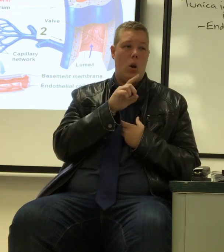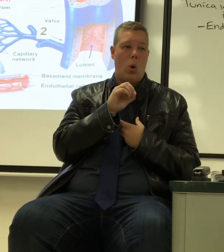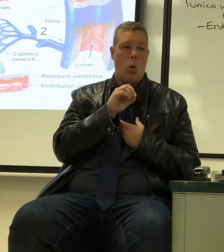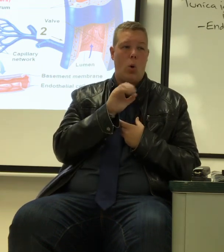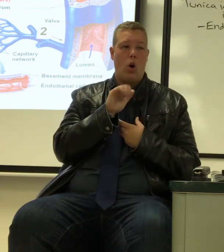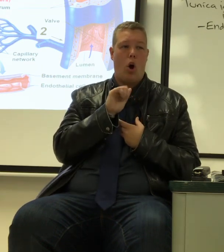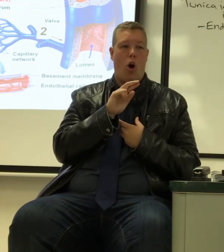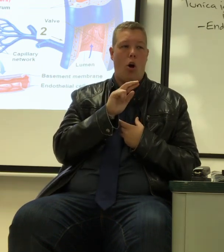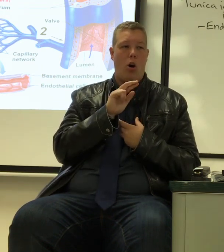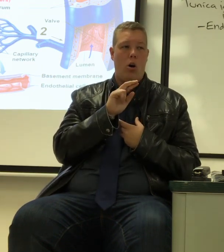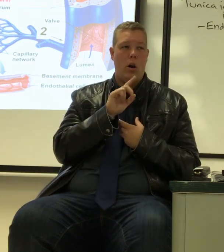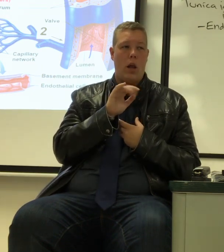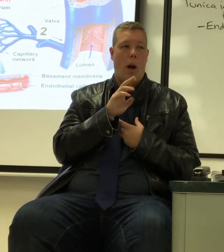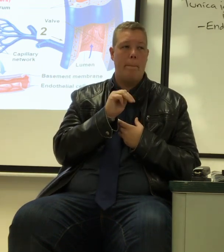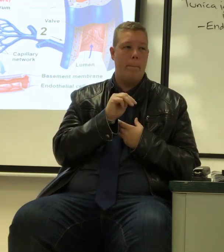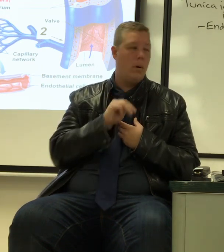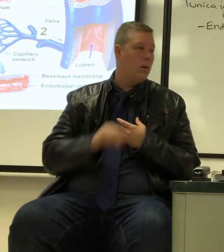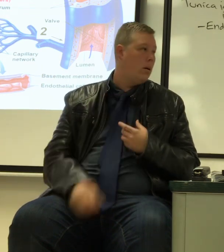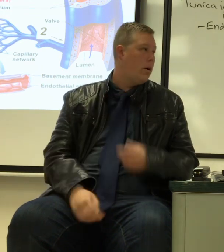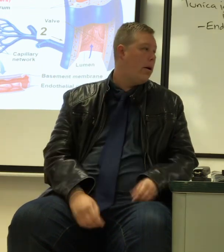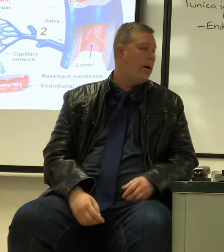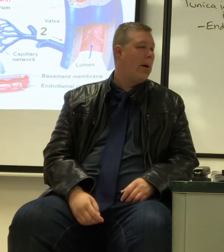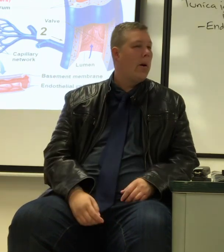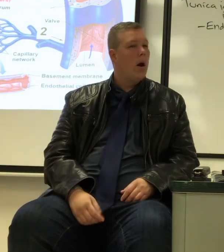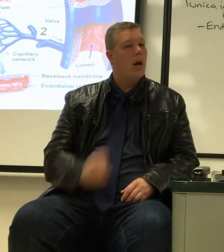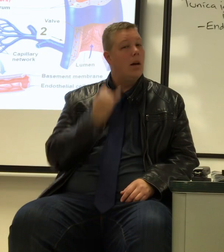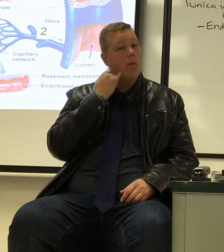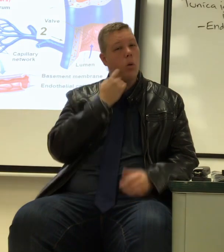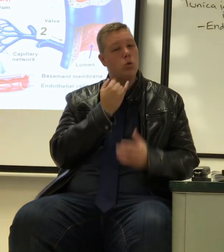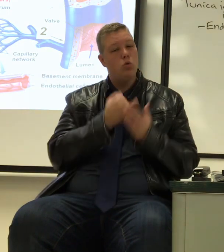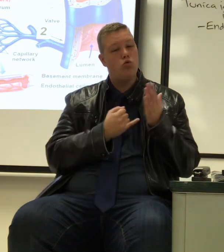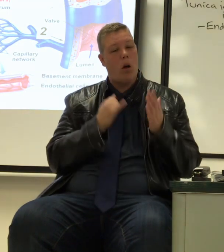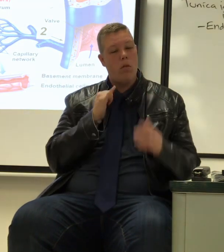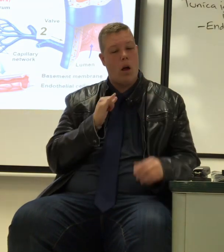Okay, well, so if I draw the lumen